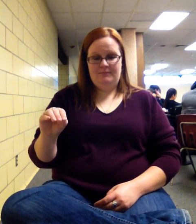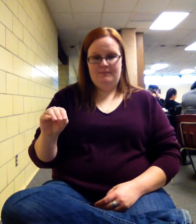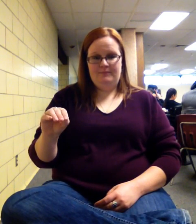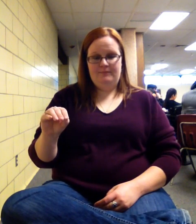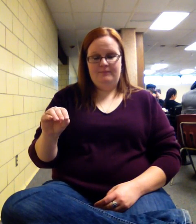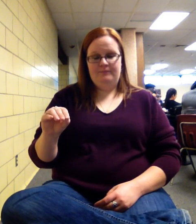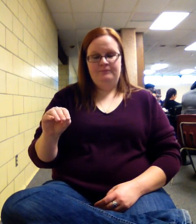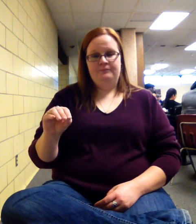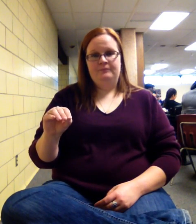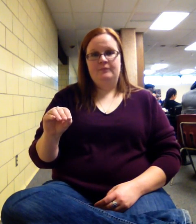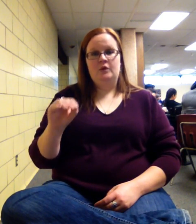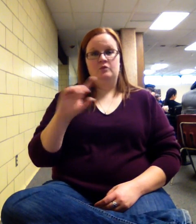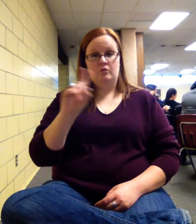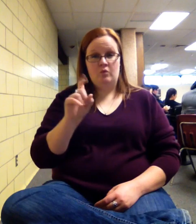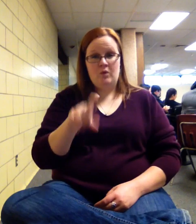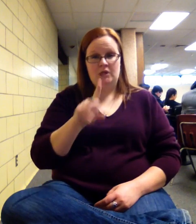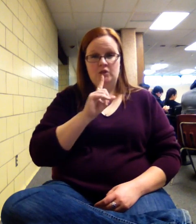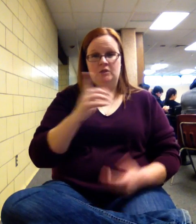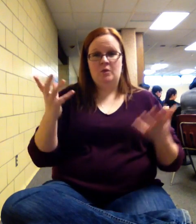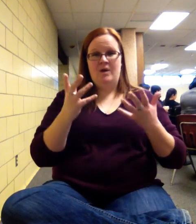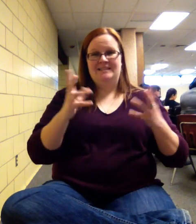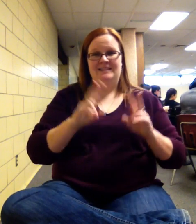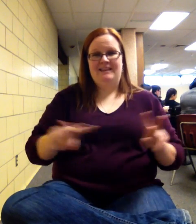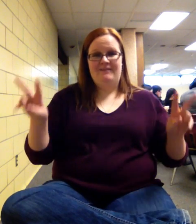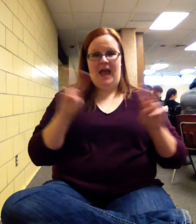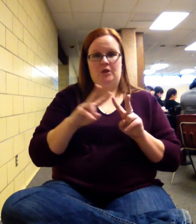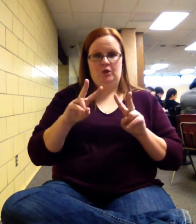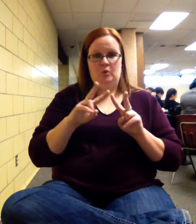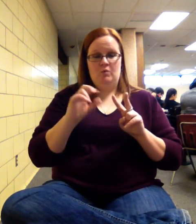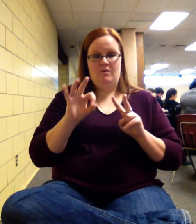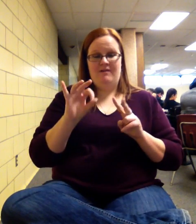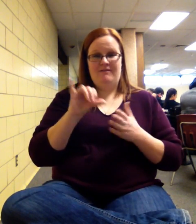So the question is, what is the value then of that furniture today?